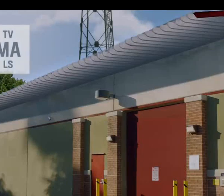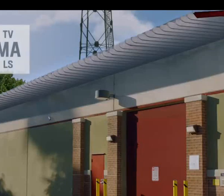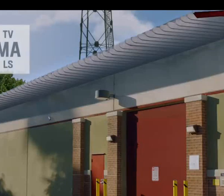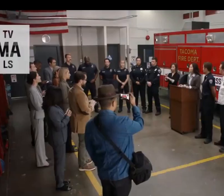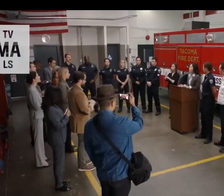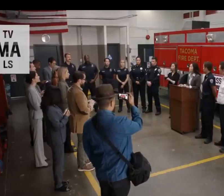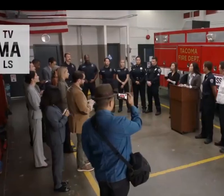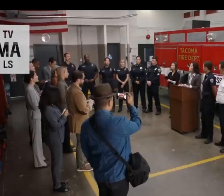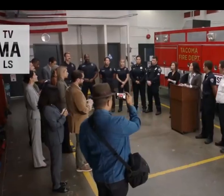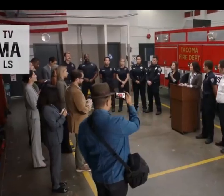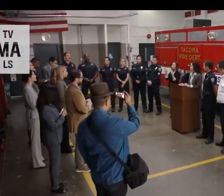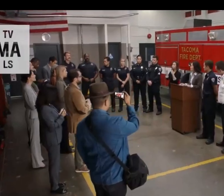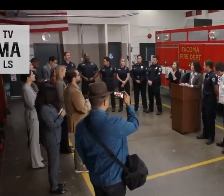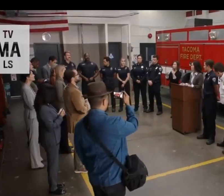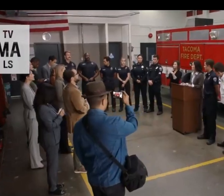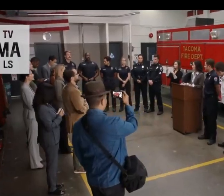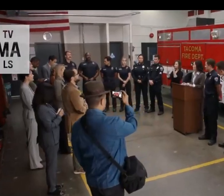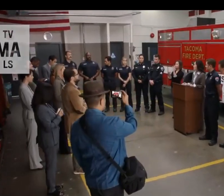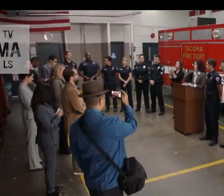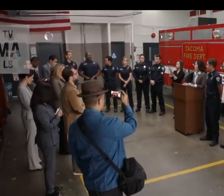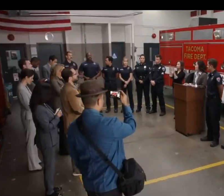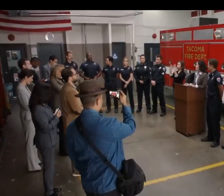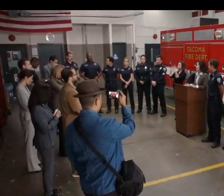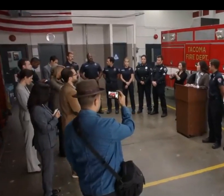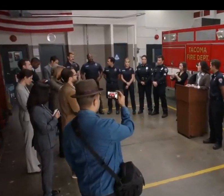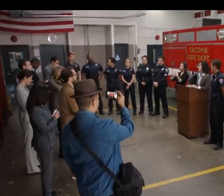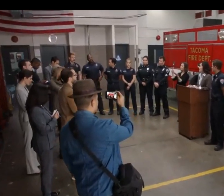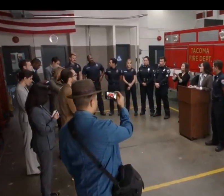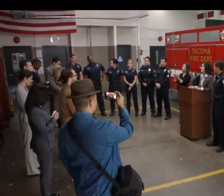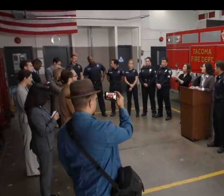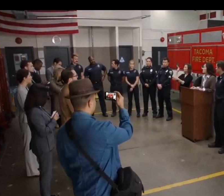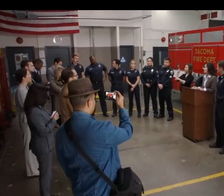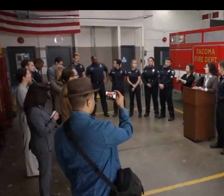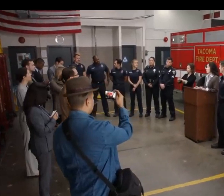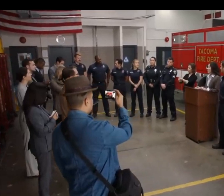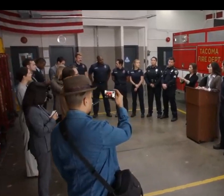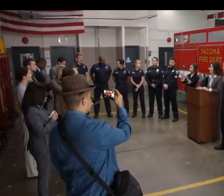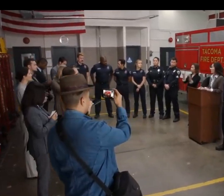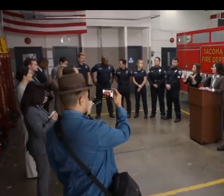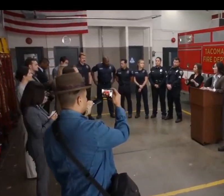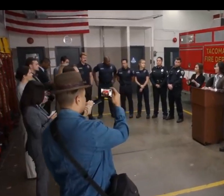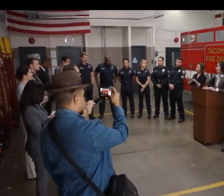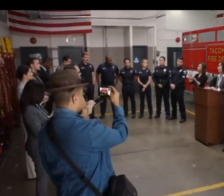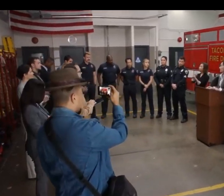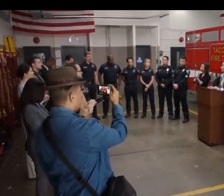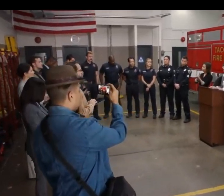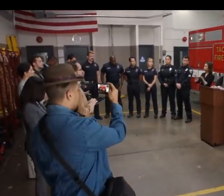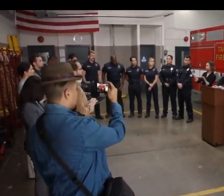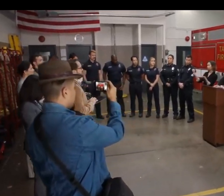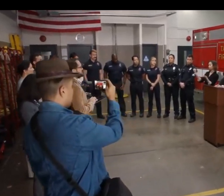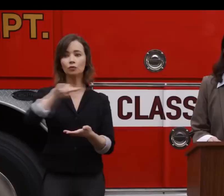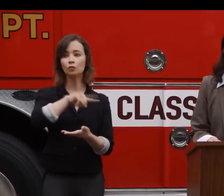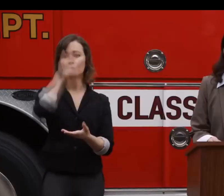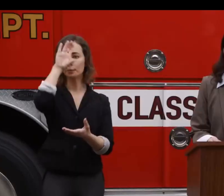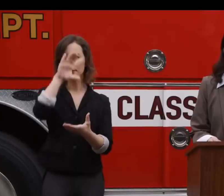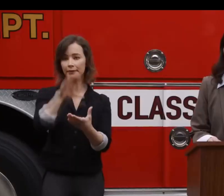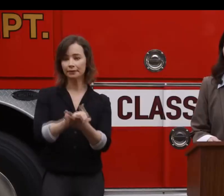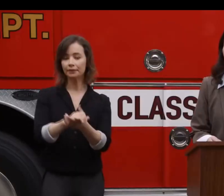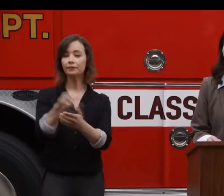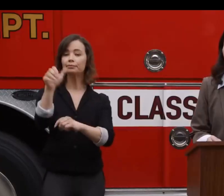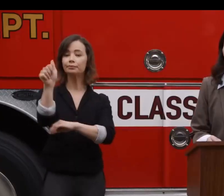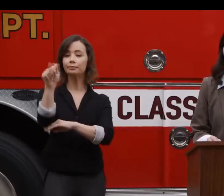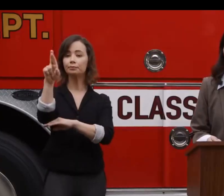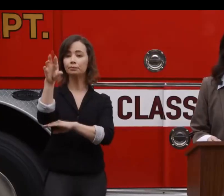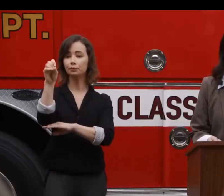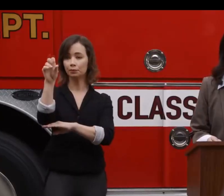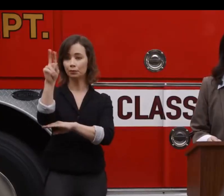Last night, a warehouse full of adult toys burned down. It's the second adult toy warehouse to burn down in the last two weeks, which leads us